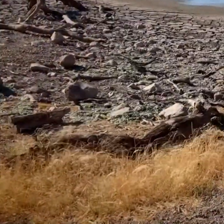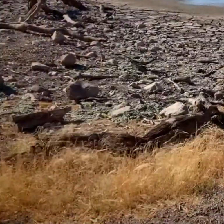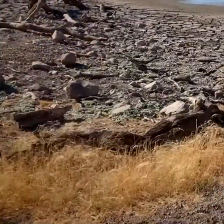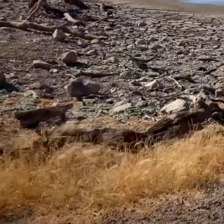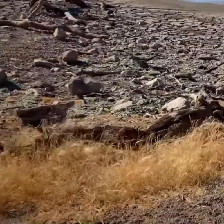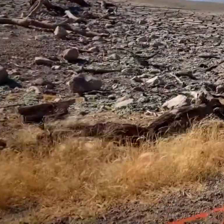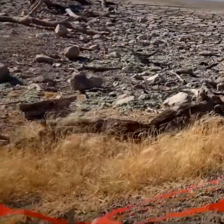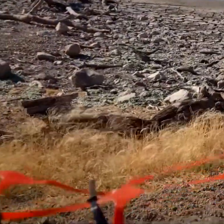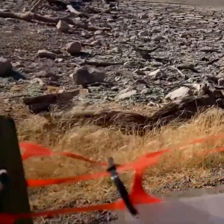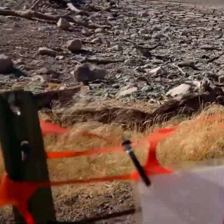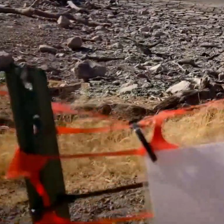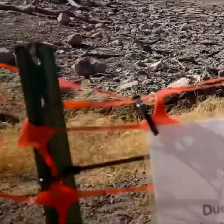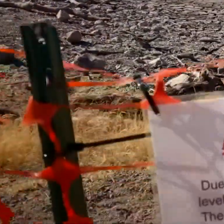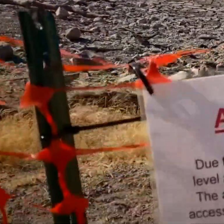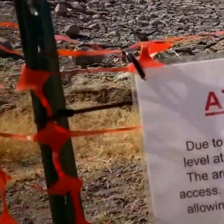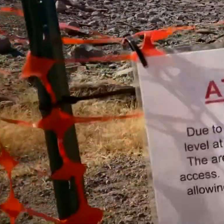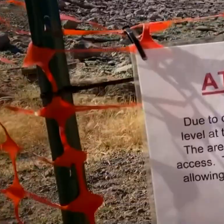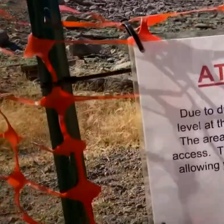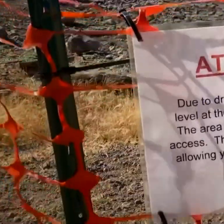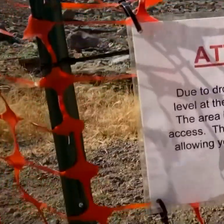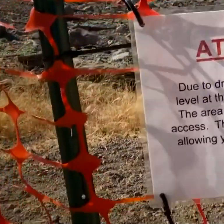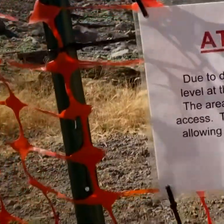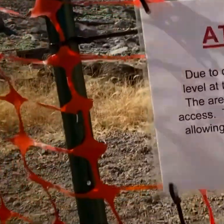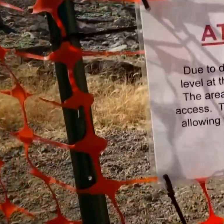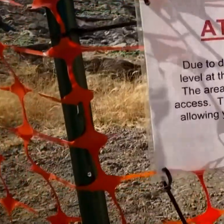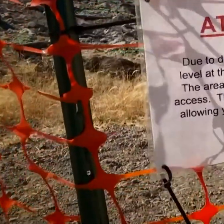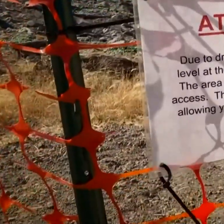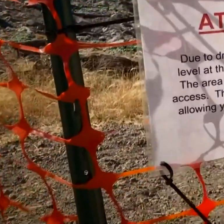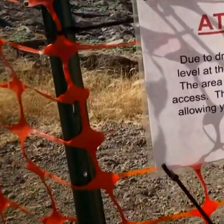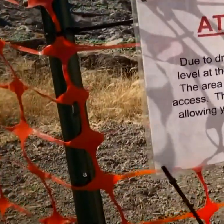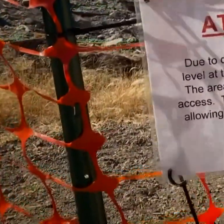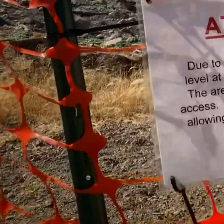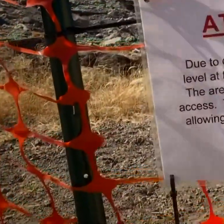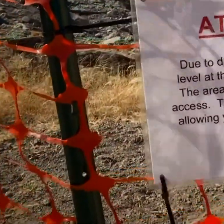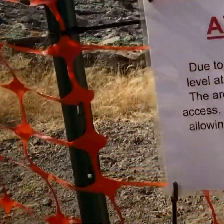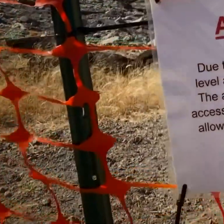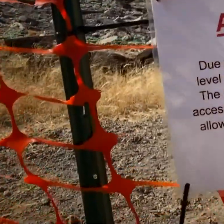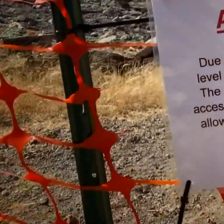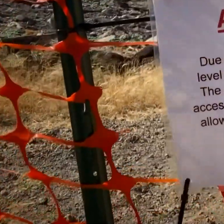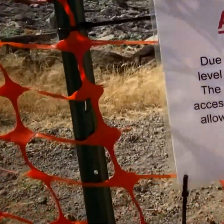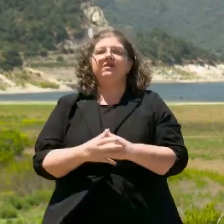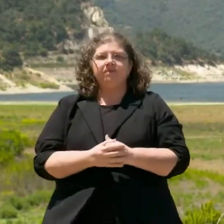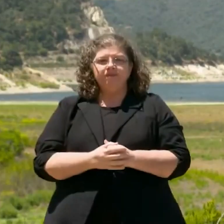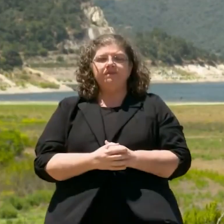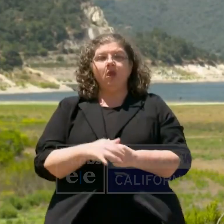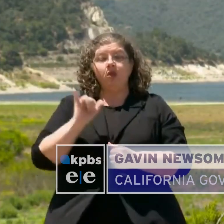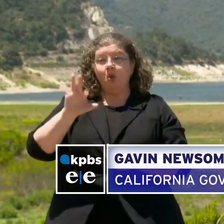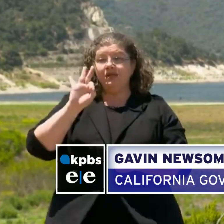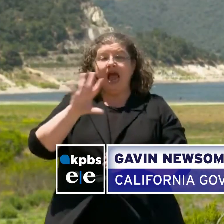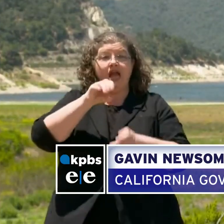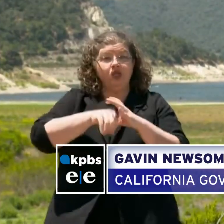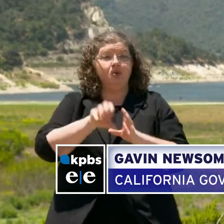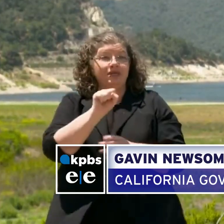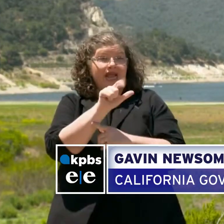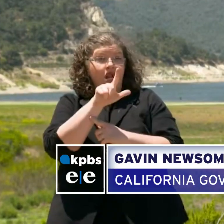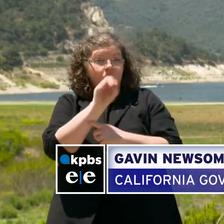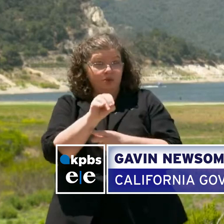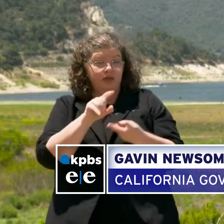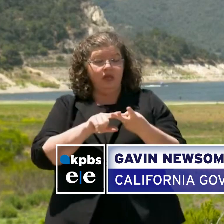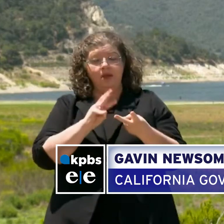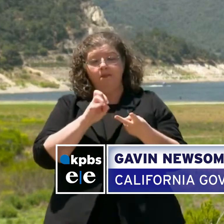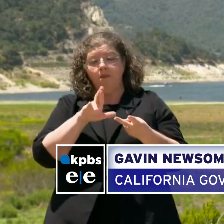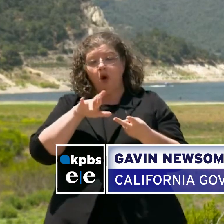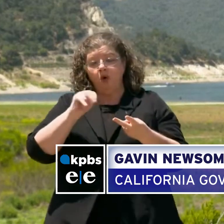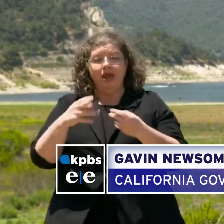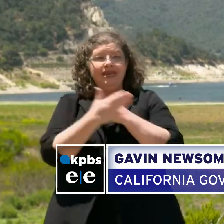So Governor Gavin Newsom is declaring a drought emergency in nine additional counties. Those nine include San Luis Obispo, Marin